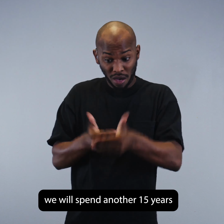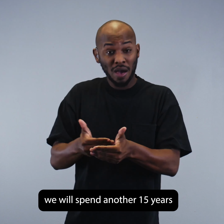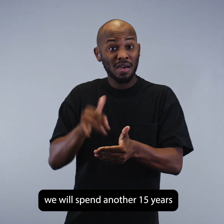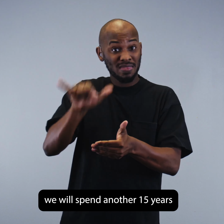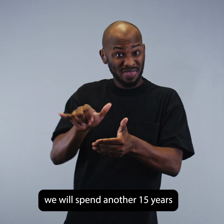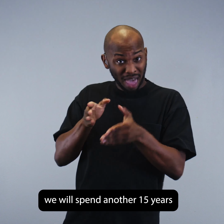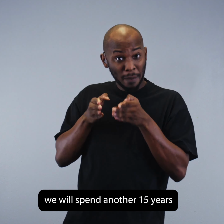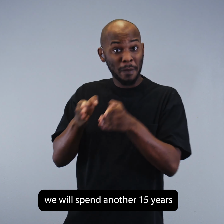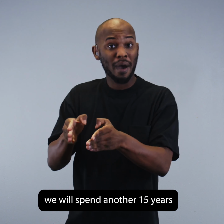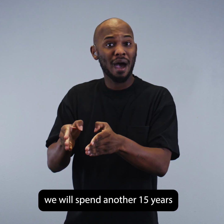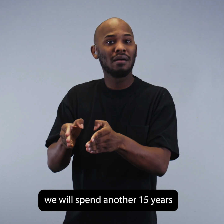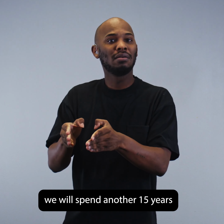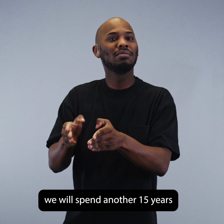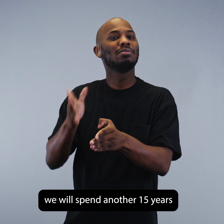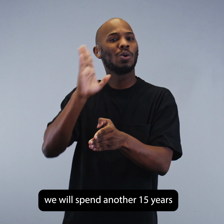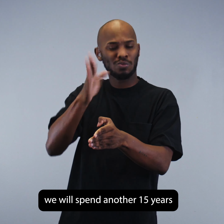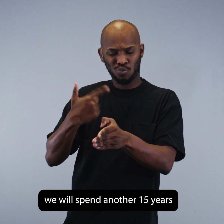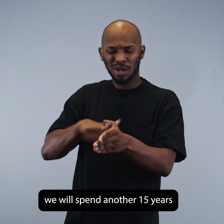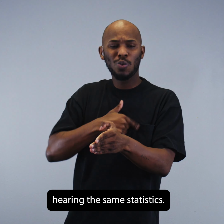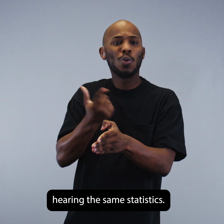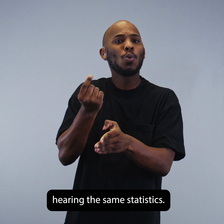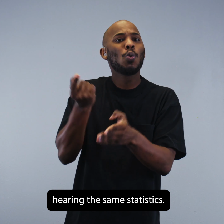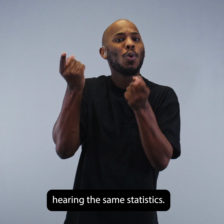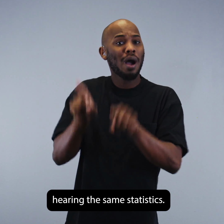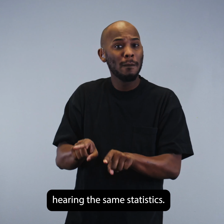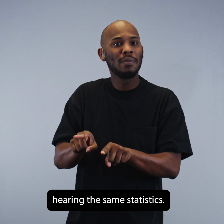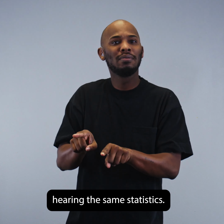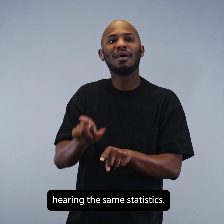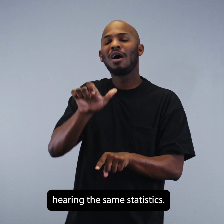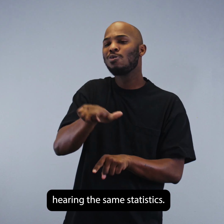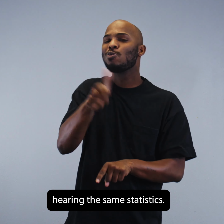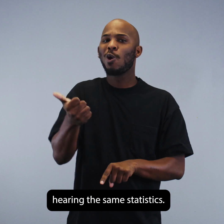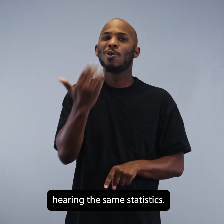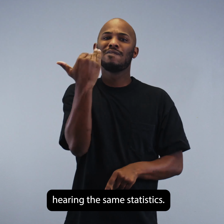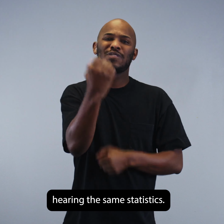will spend another 15 years hearing the same statistic.